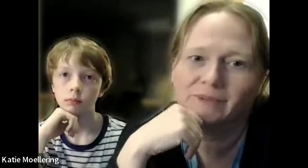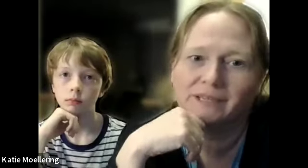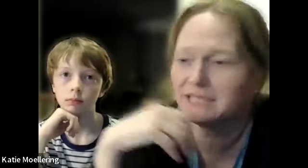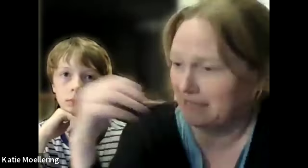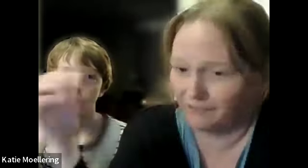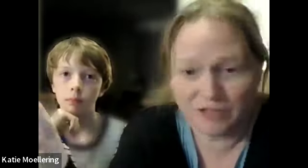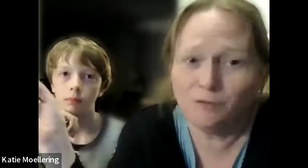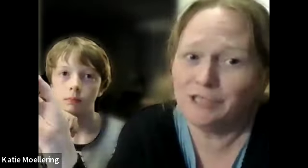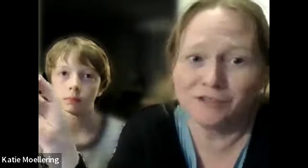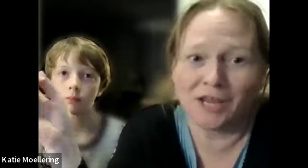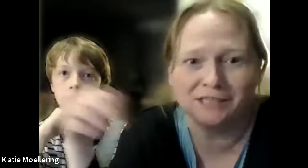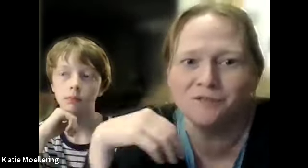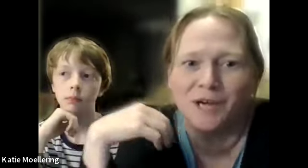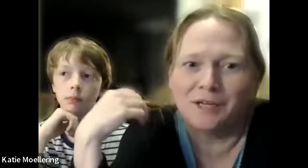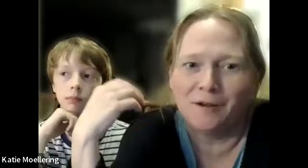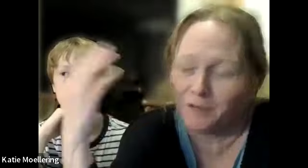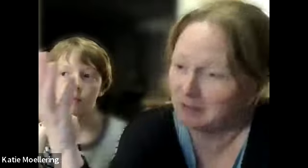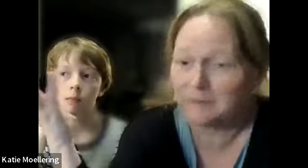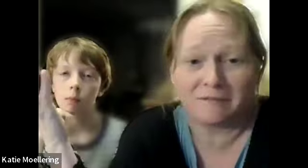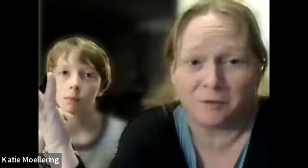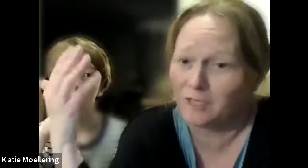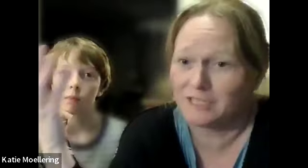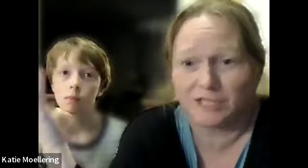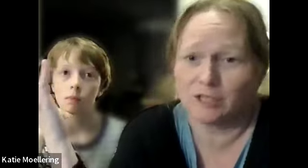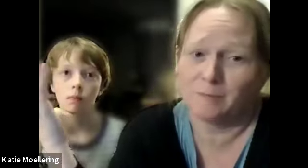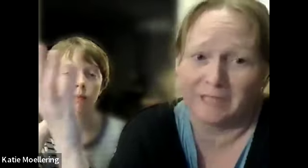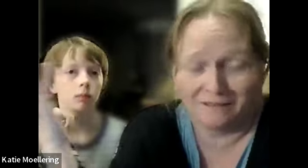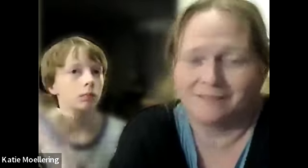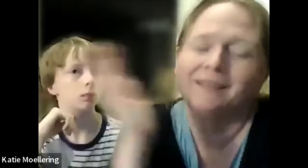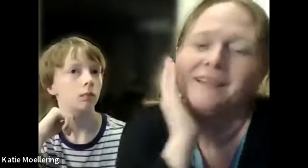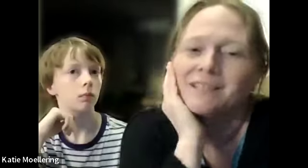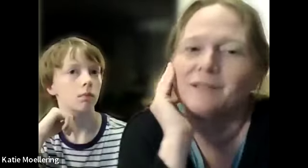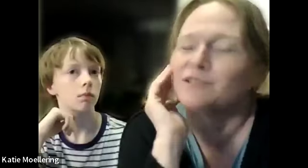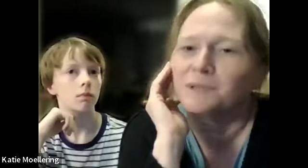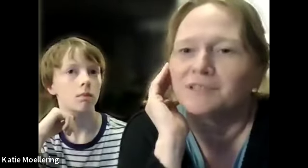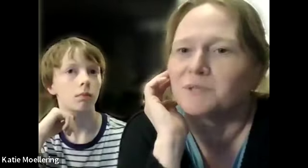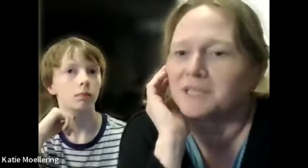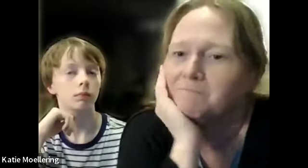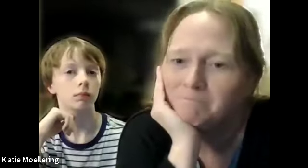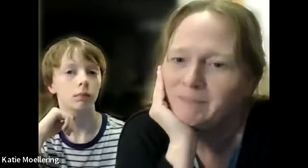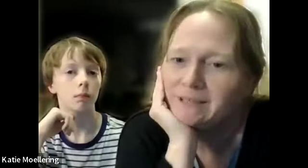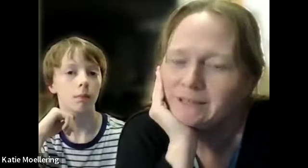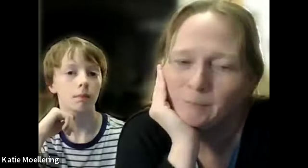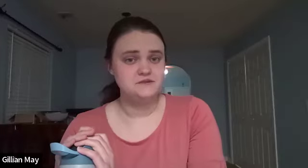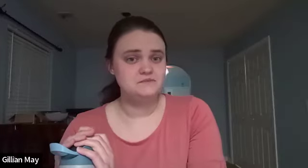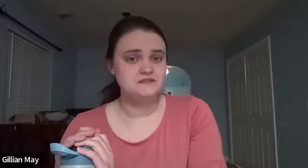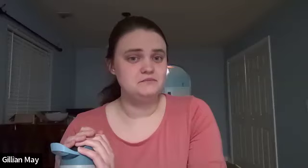like the State of the Union address. Like you've got to know very specific words and terms, and so it's just really interesting. And sometimes some